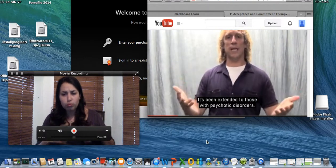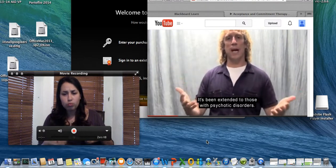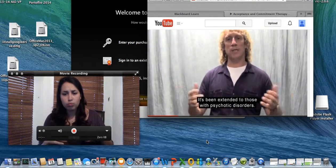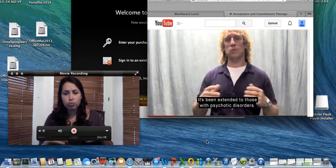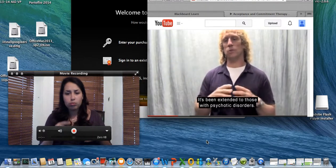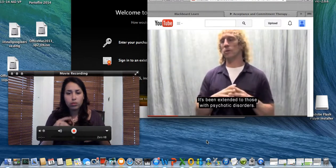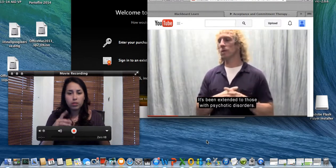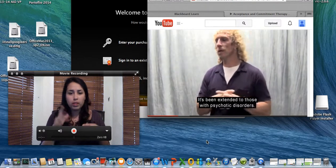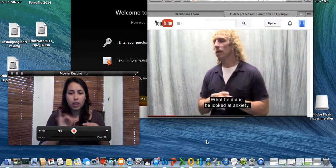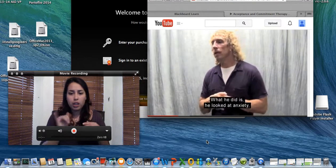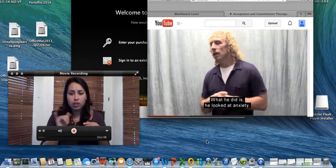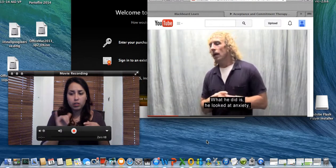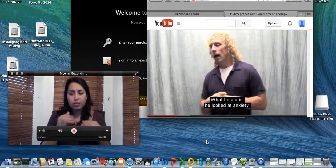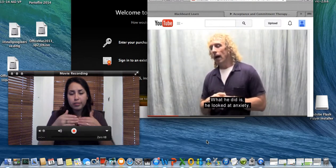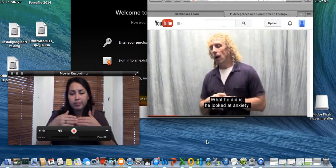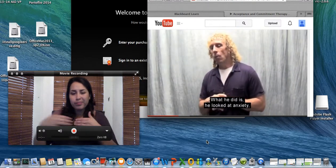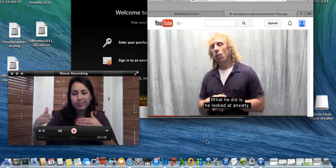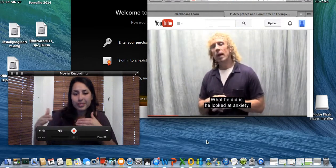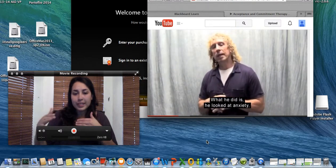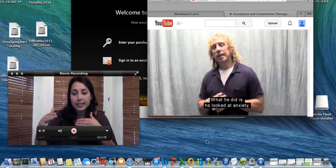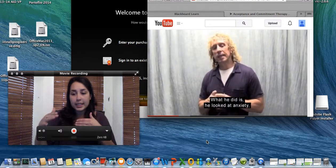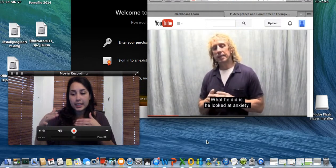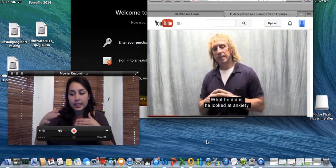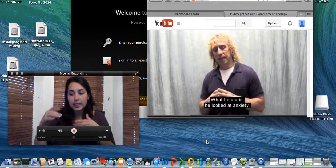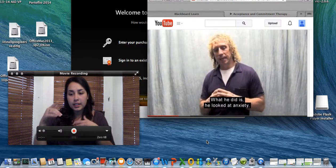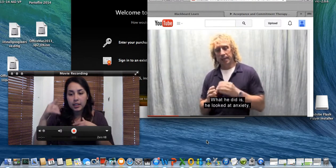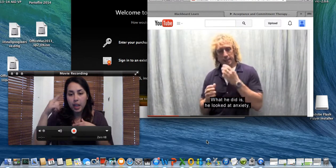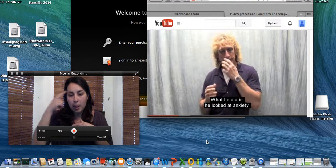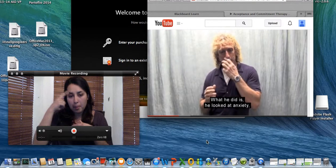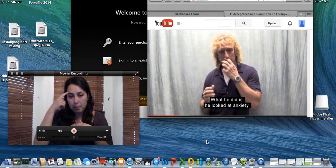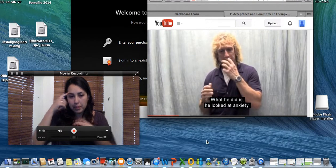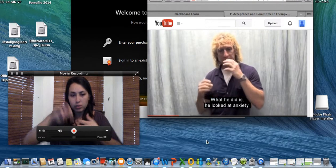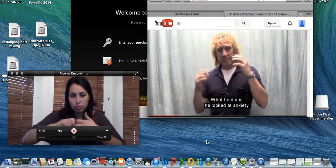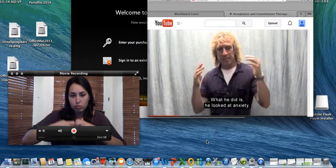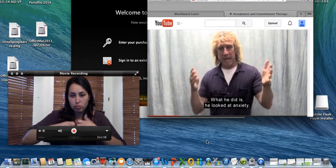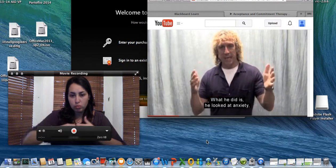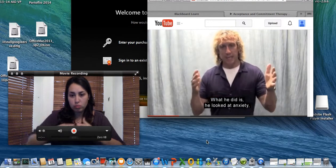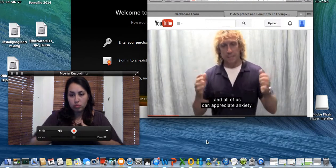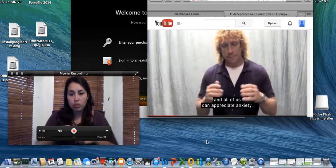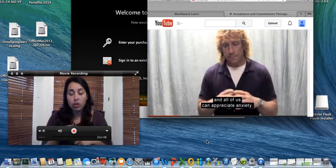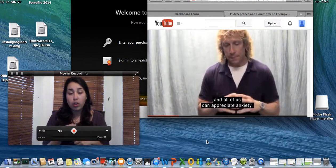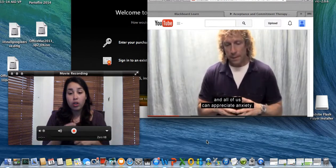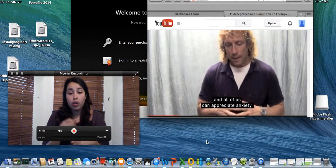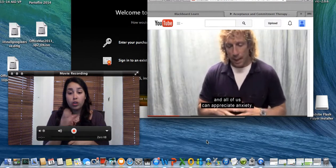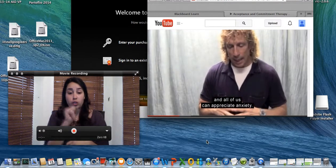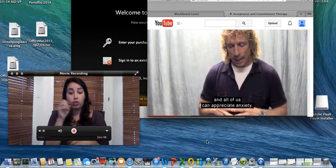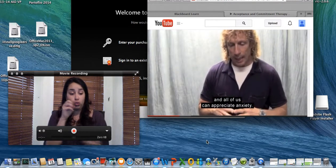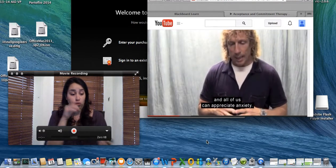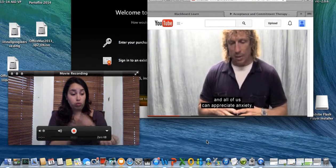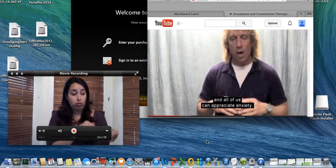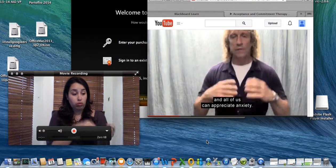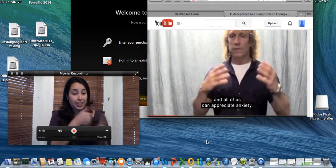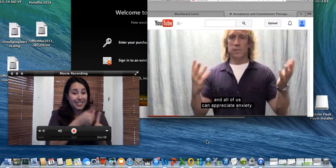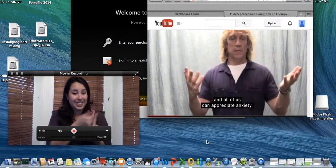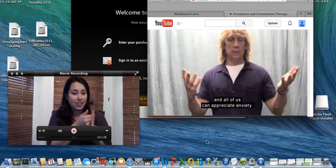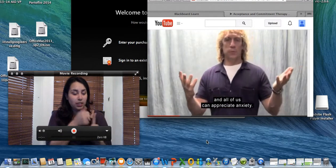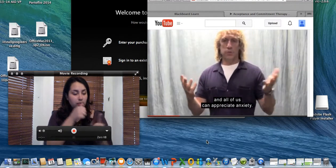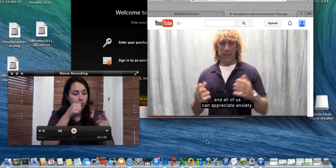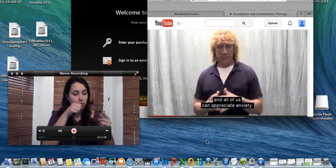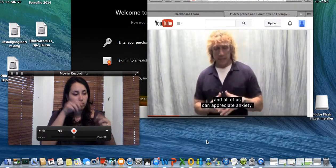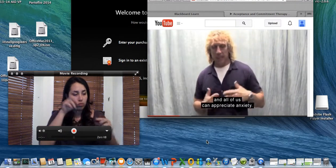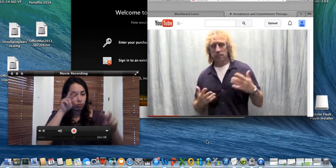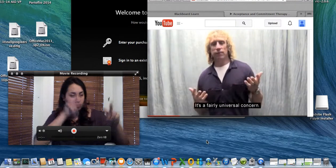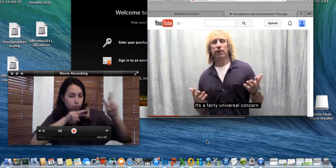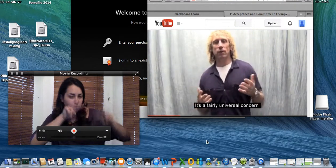with psychotic disorders. What he did is he looked at anxiety, and all of us can